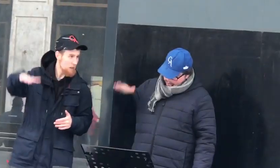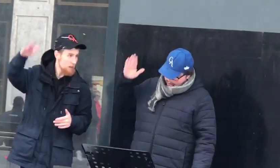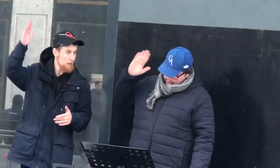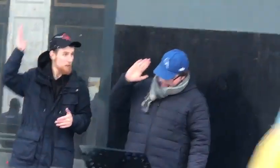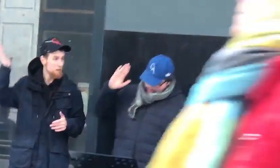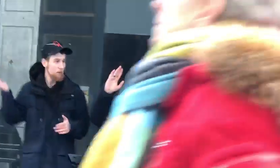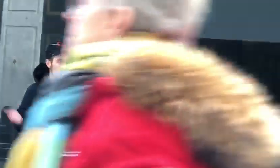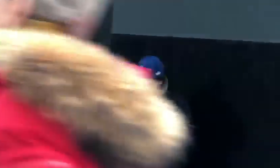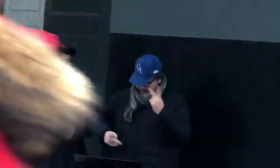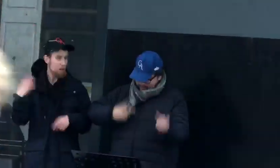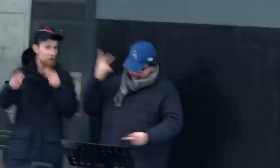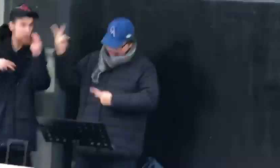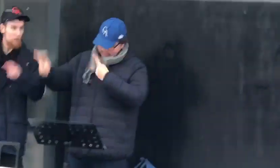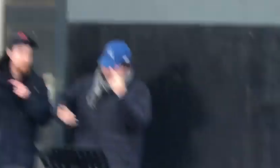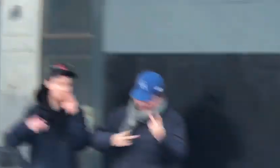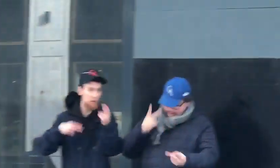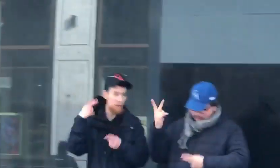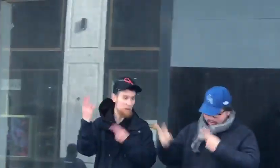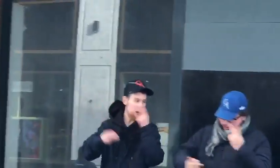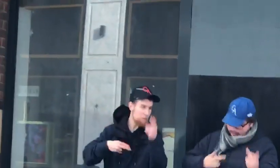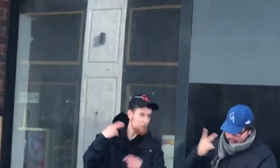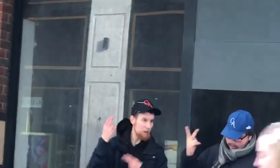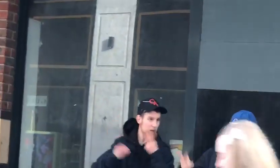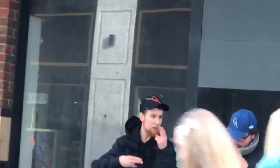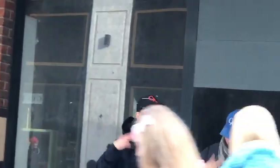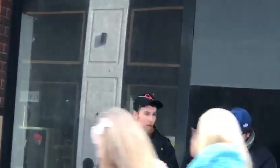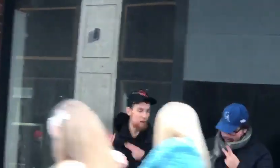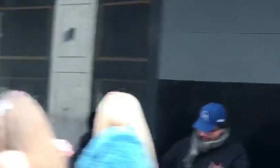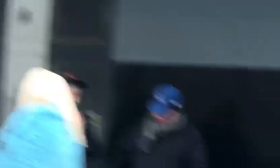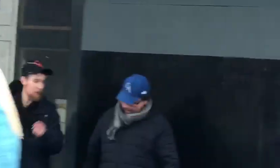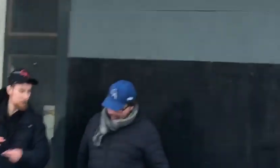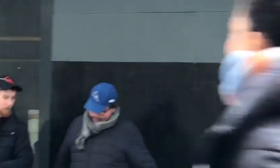young. Singing at the top of both our lungs.